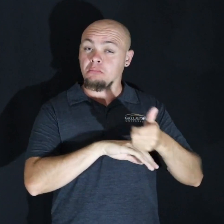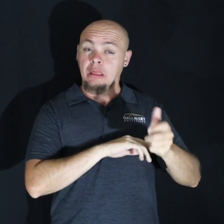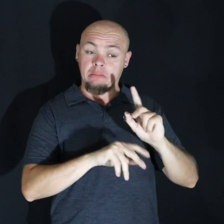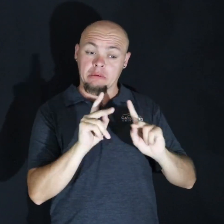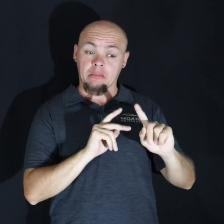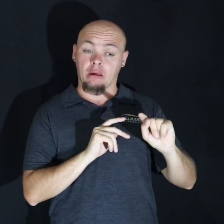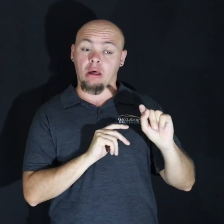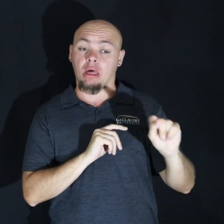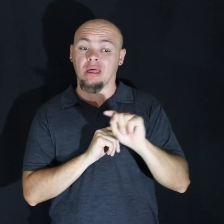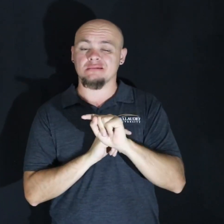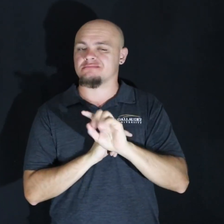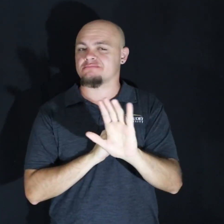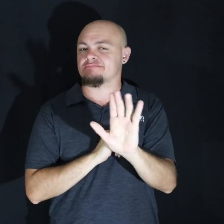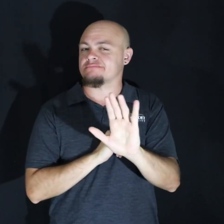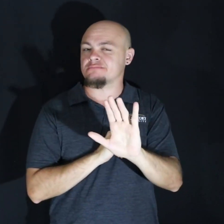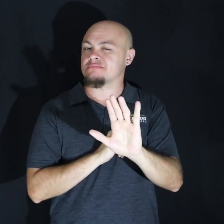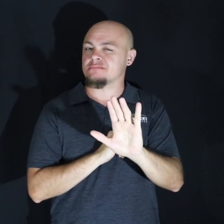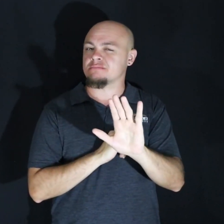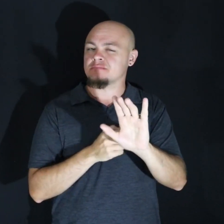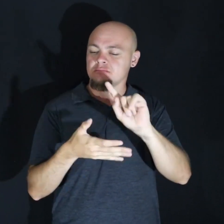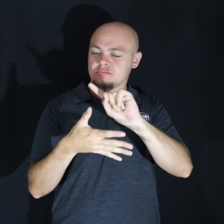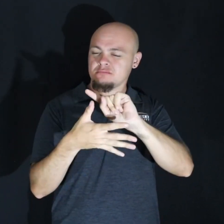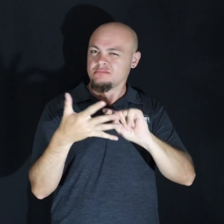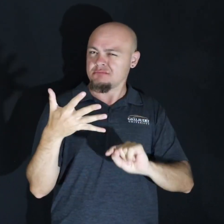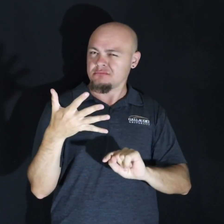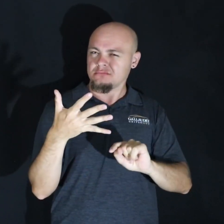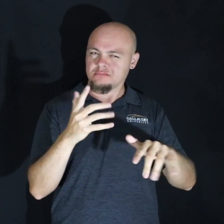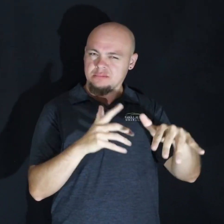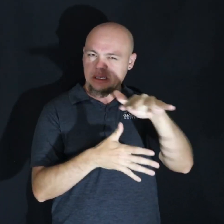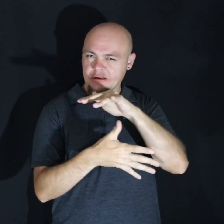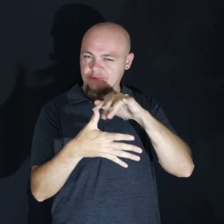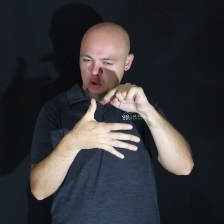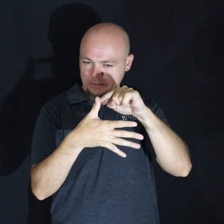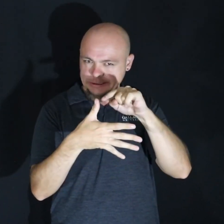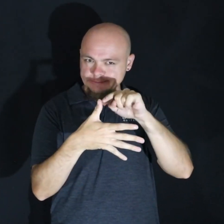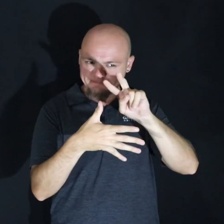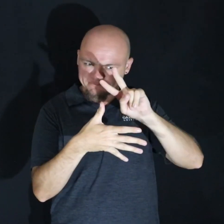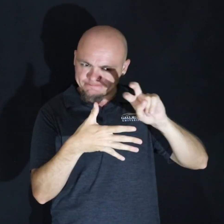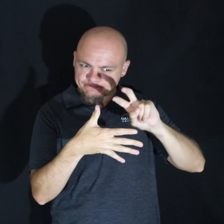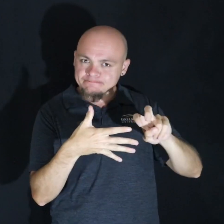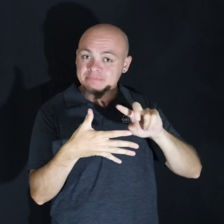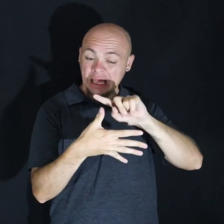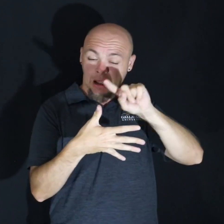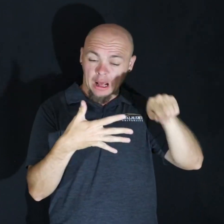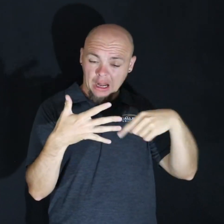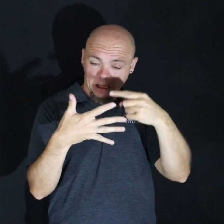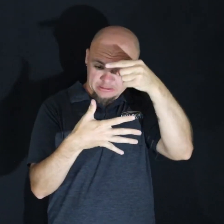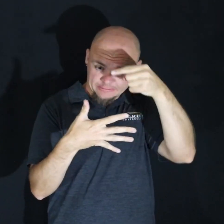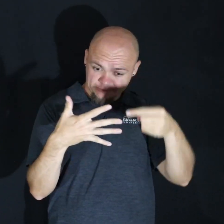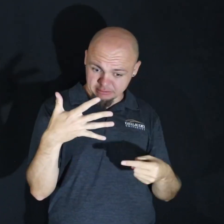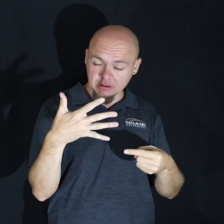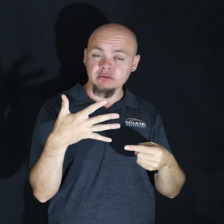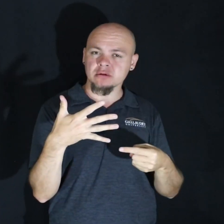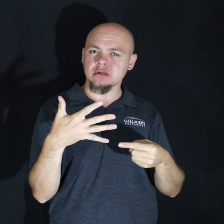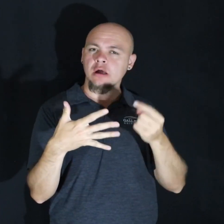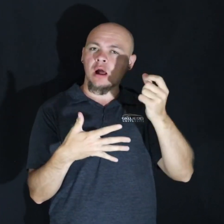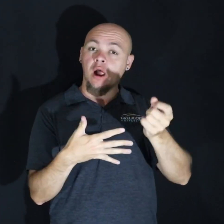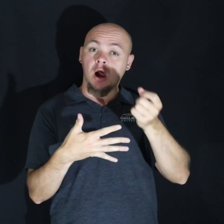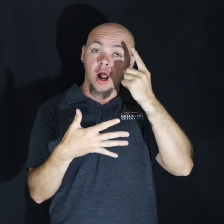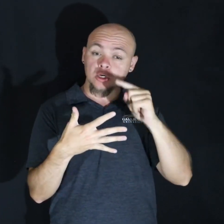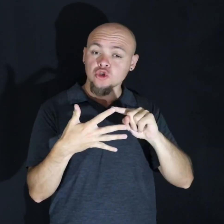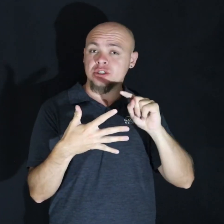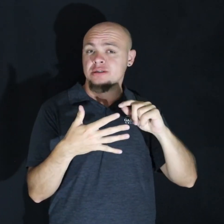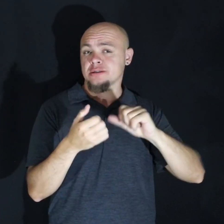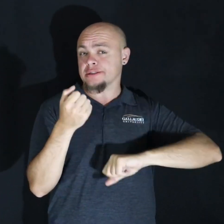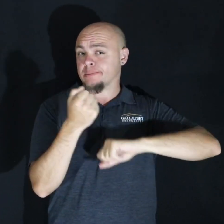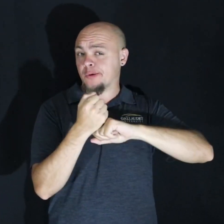people. Instead, assess the environment, because with these 5 characteristics, understanding,